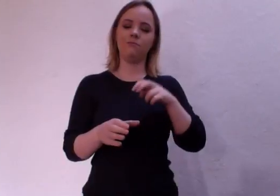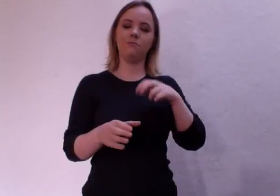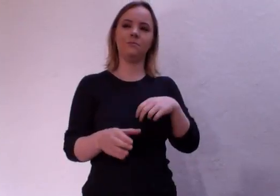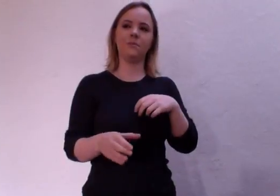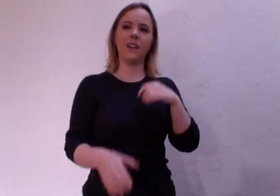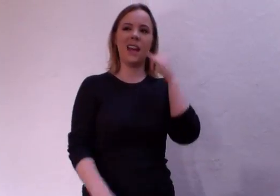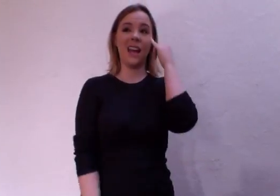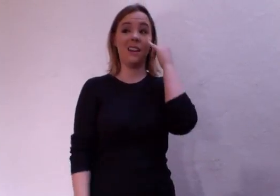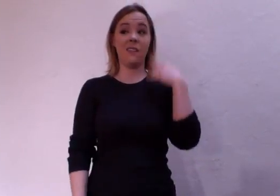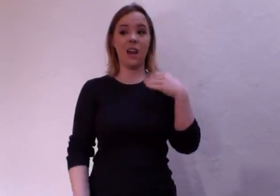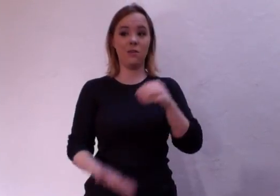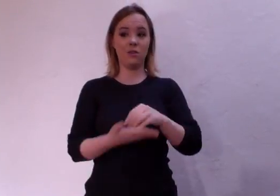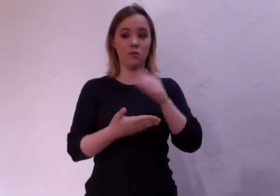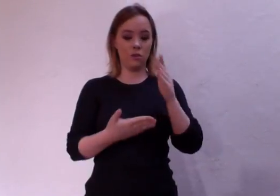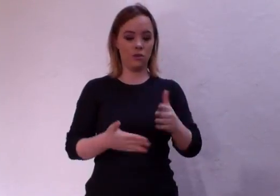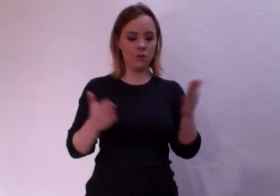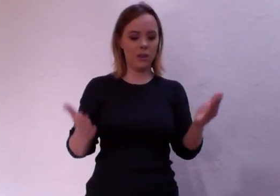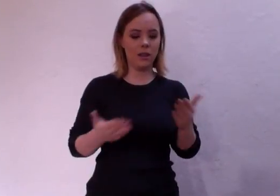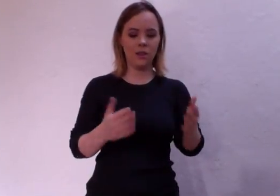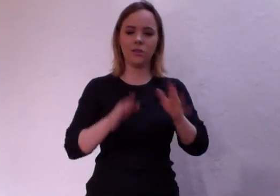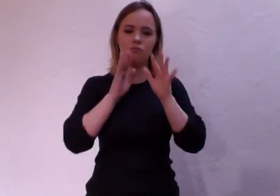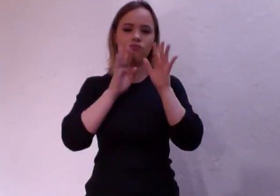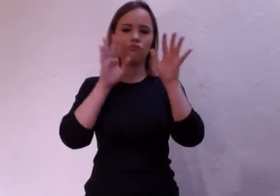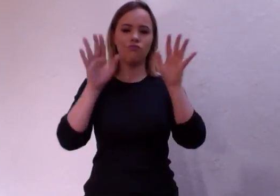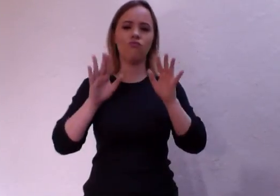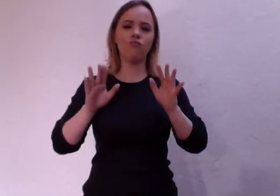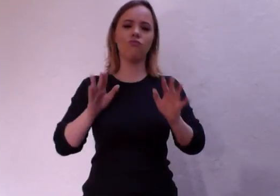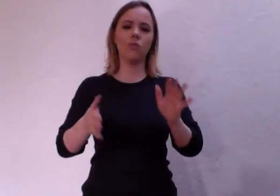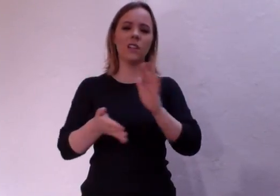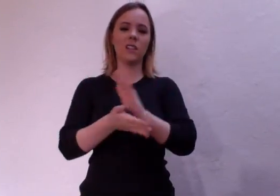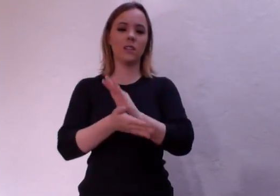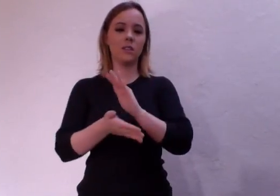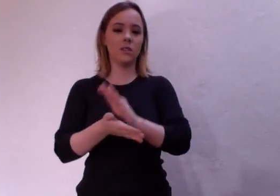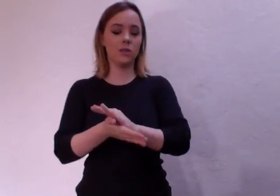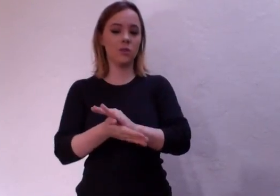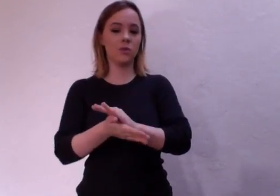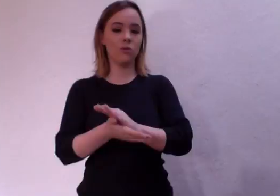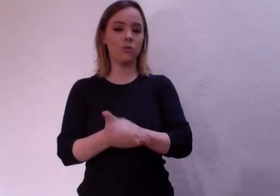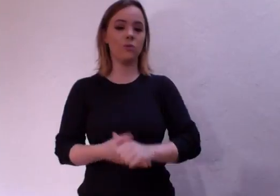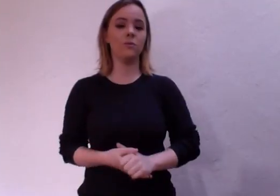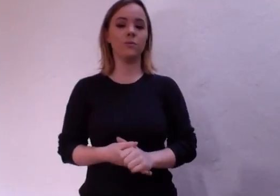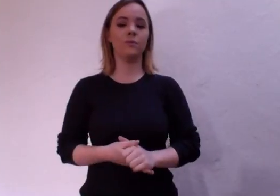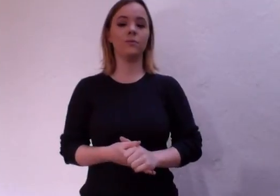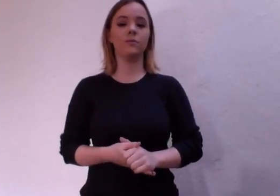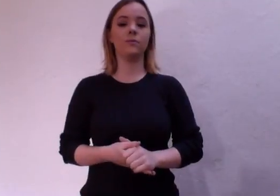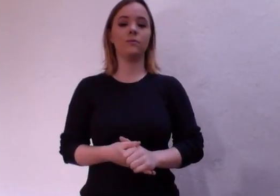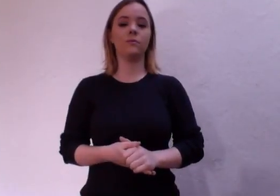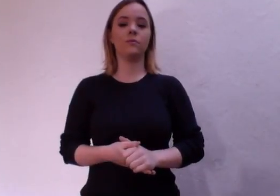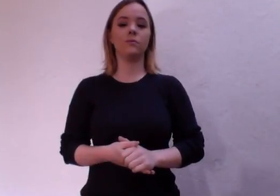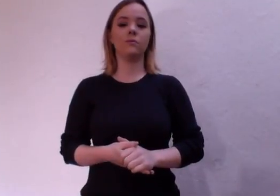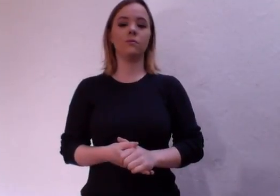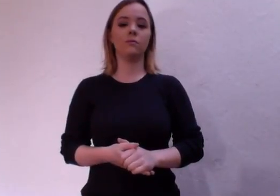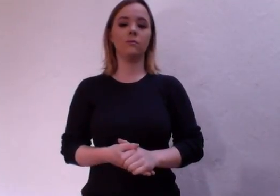school, and I was the age of most of the people out there that are not parents, what could I